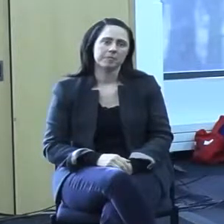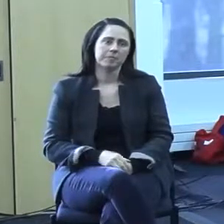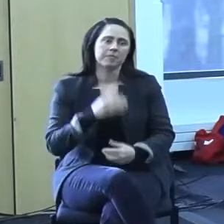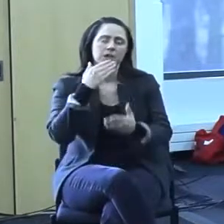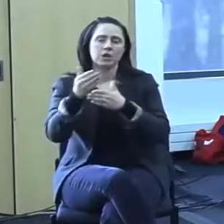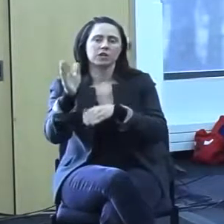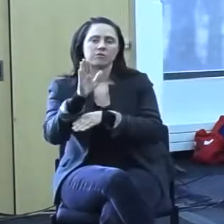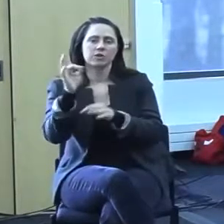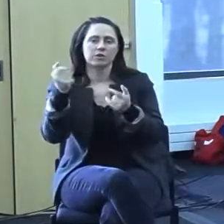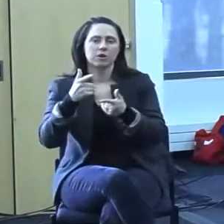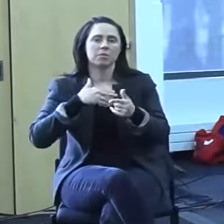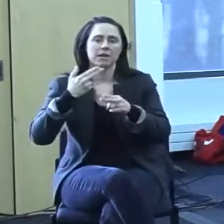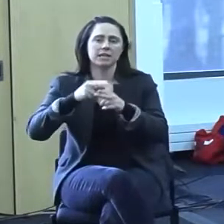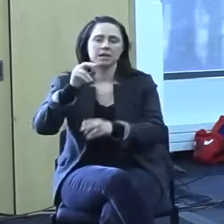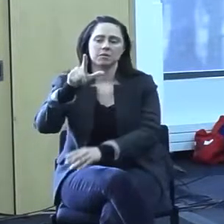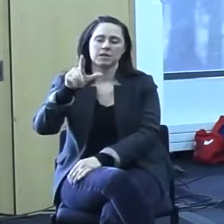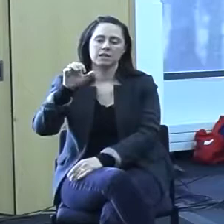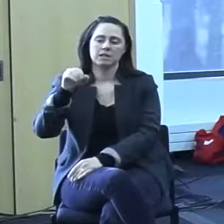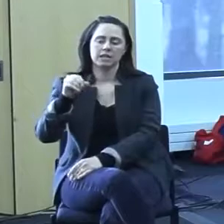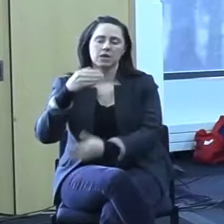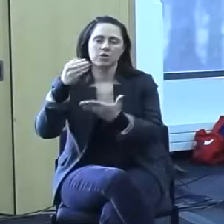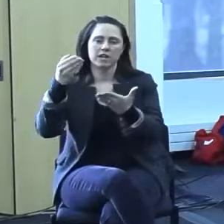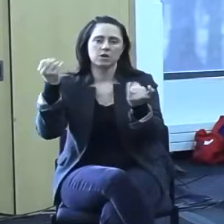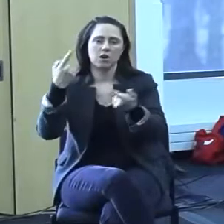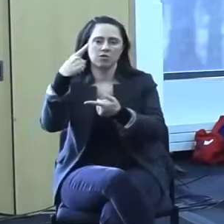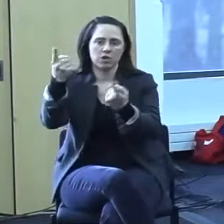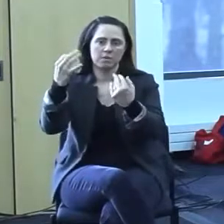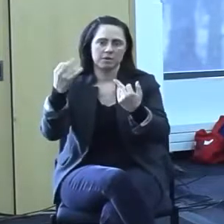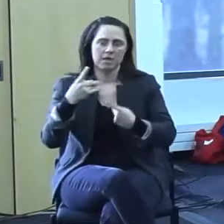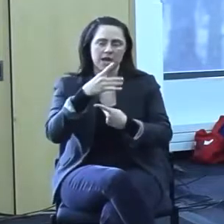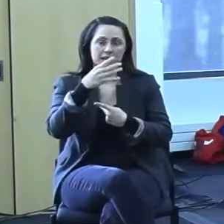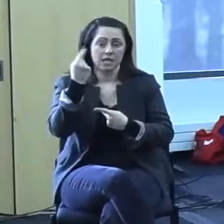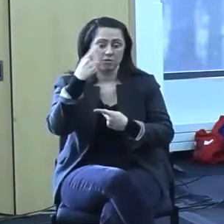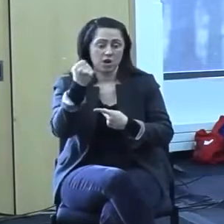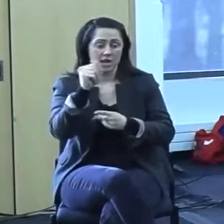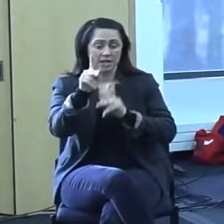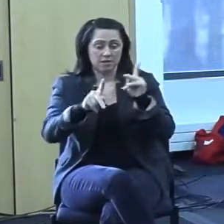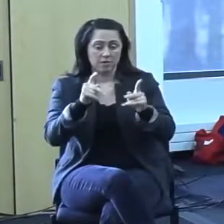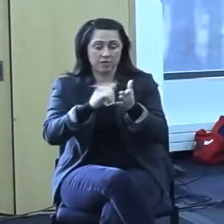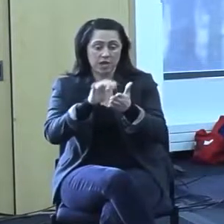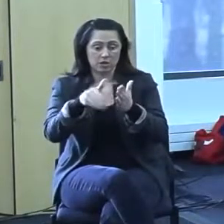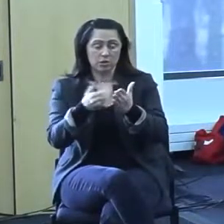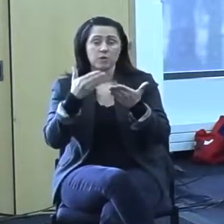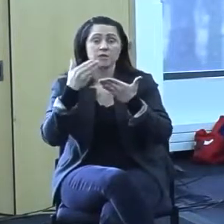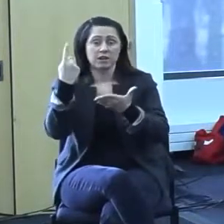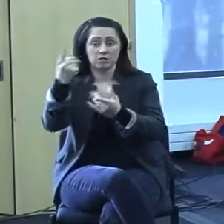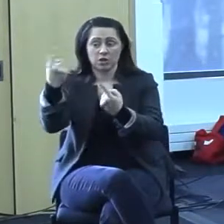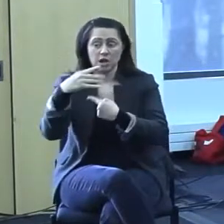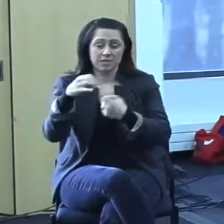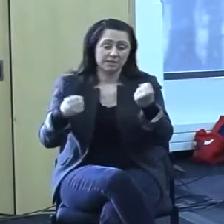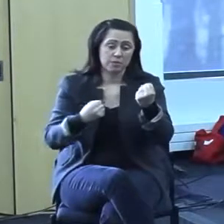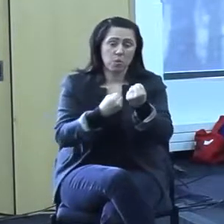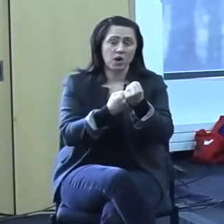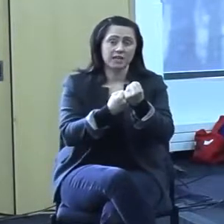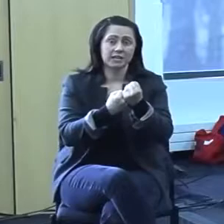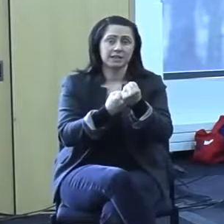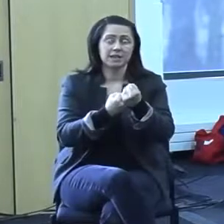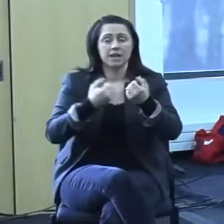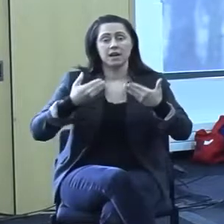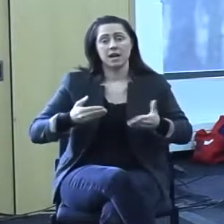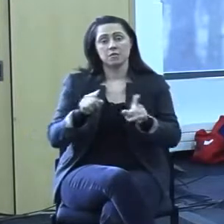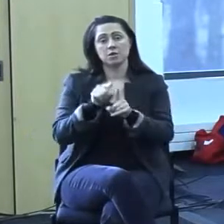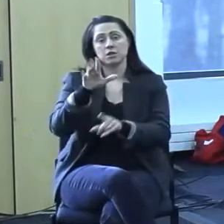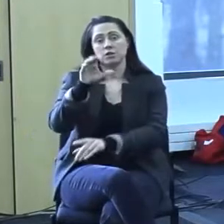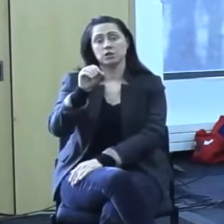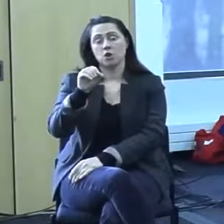Good afternoon, everyone. My name is Leo. Thank you all for coming back. And for anyone who's new, thank you for coming and supporting. I am also